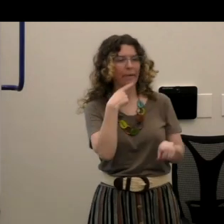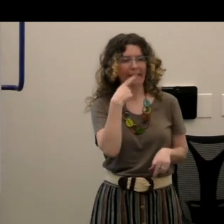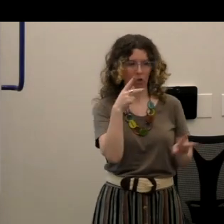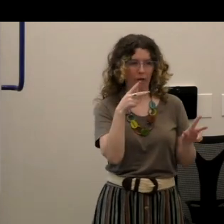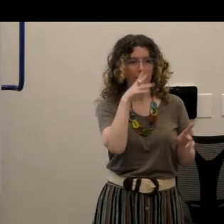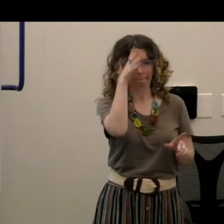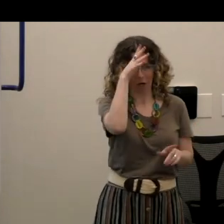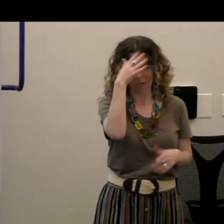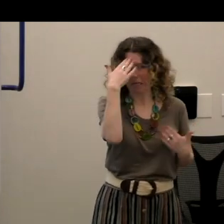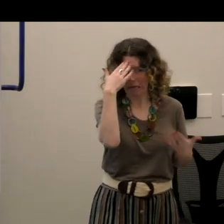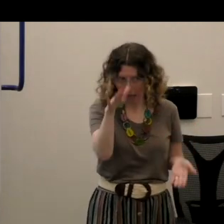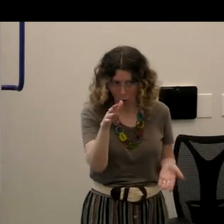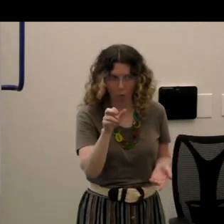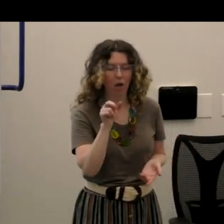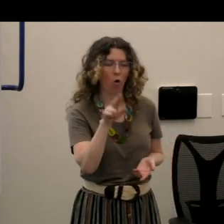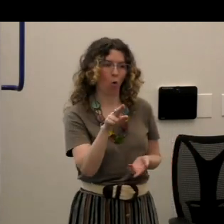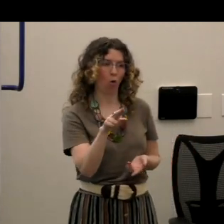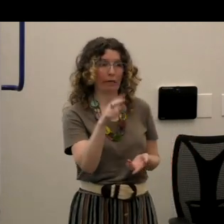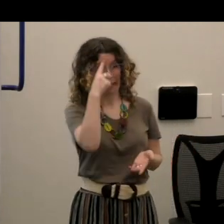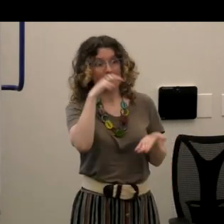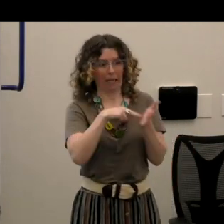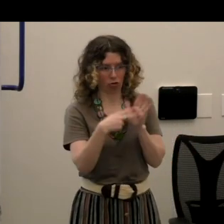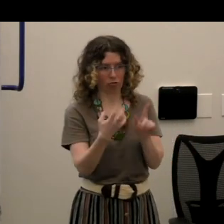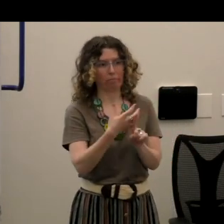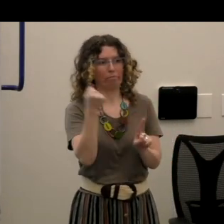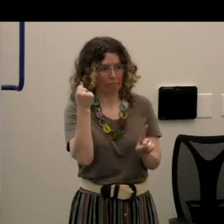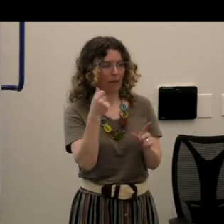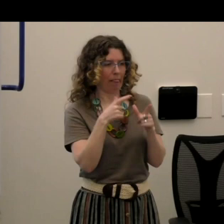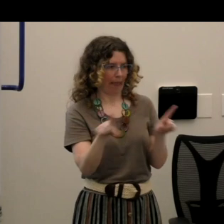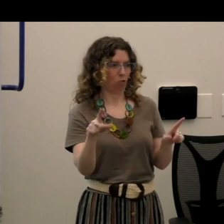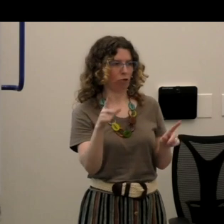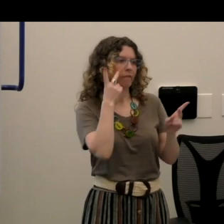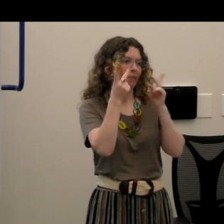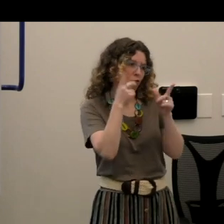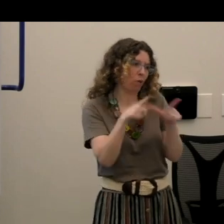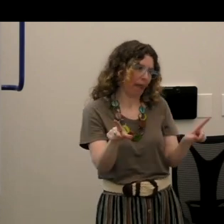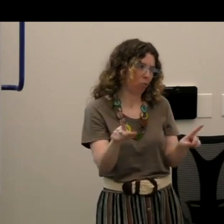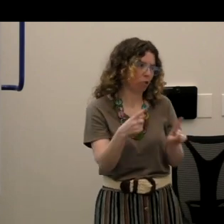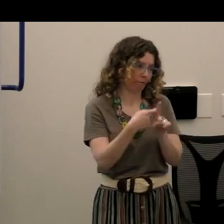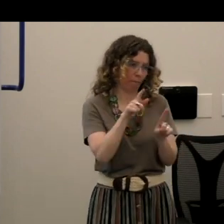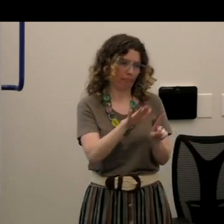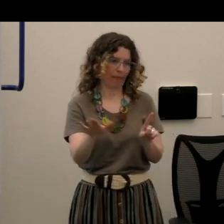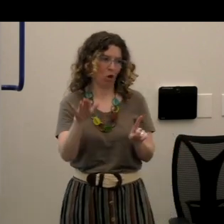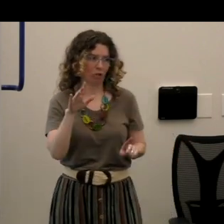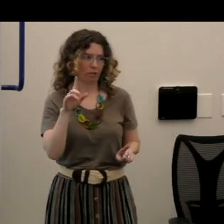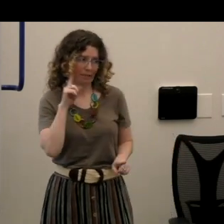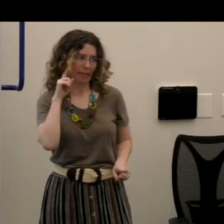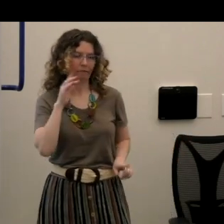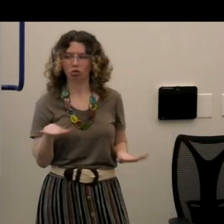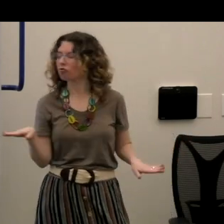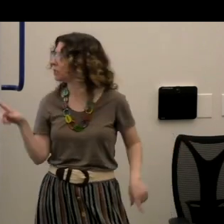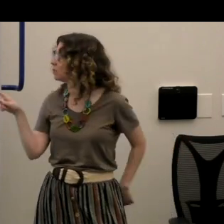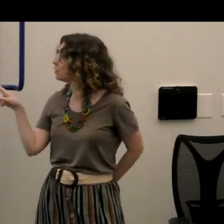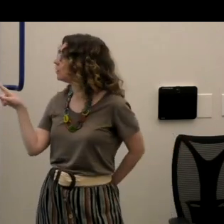Language deprivation does result in hearing parents' ignorance or being generally